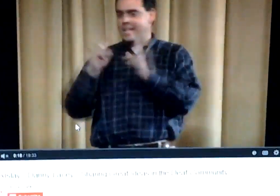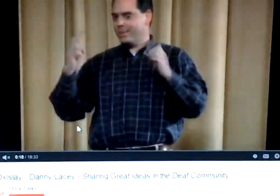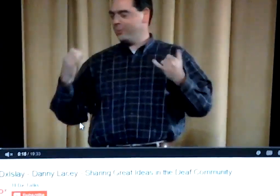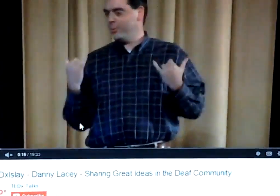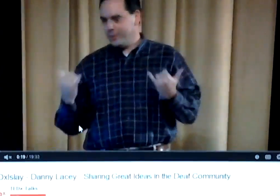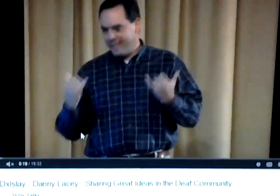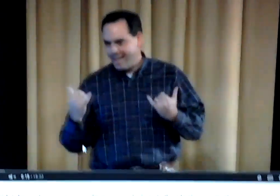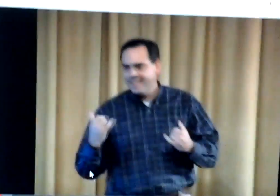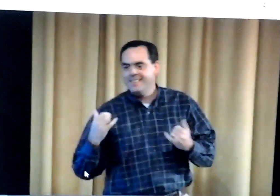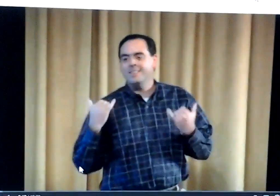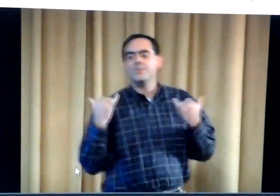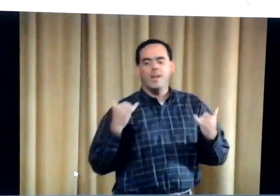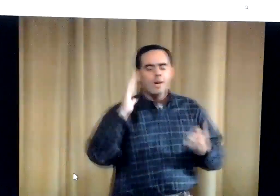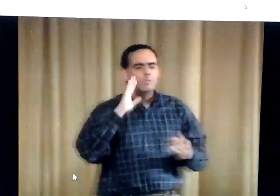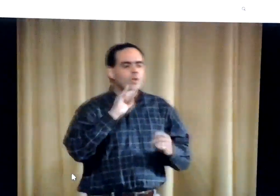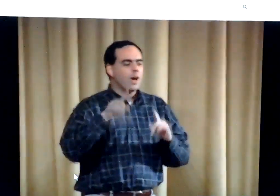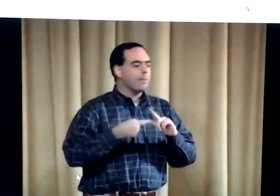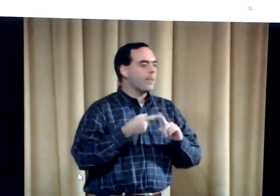we're going to talk about money and financial.